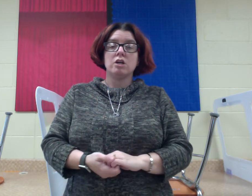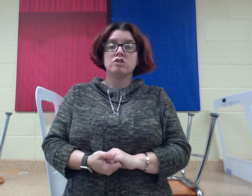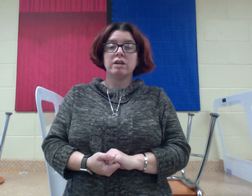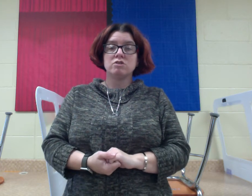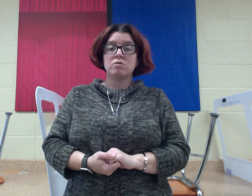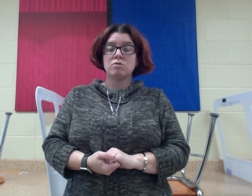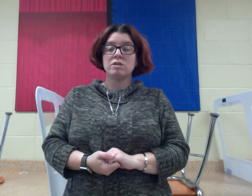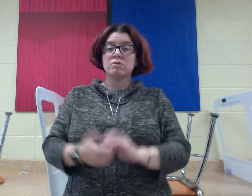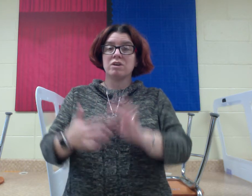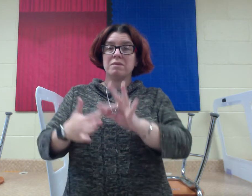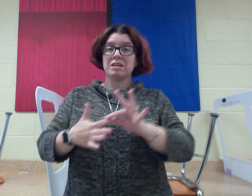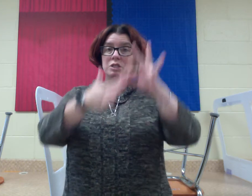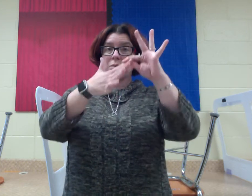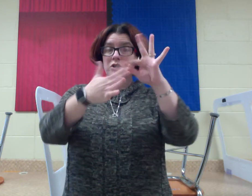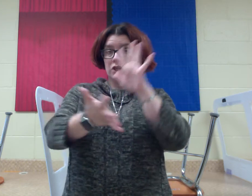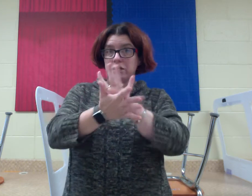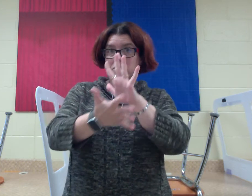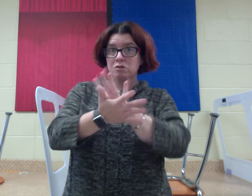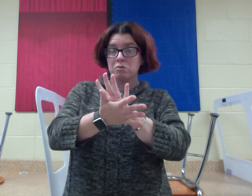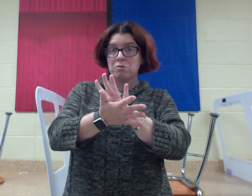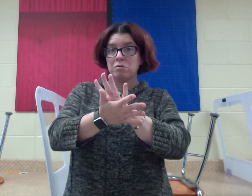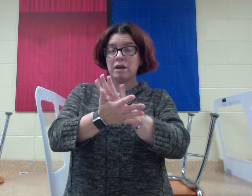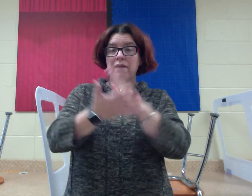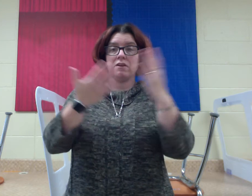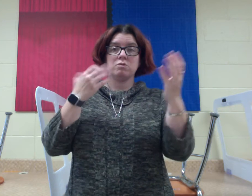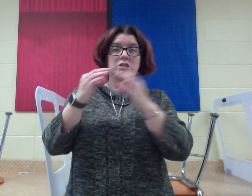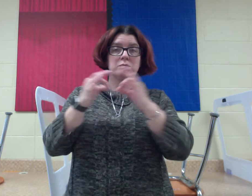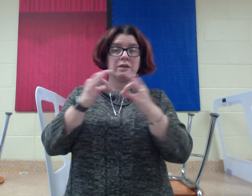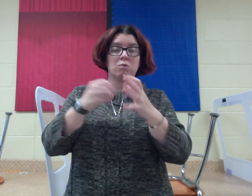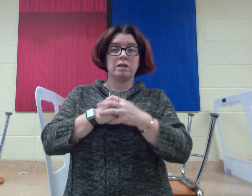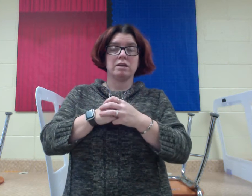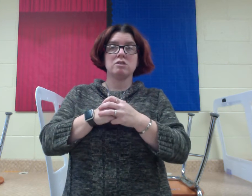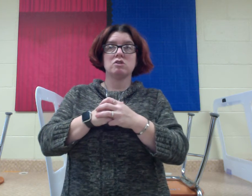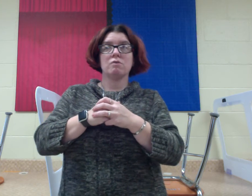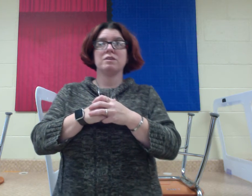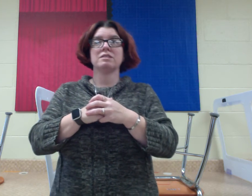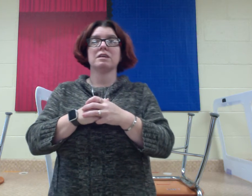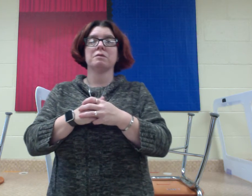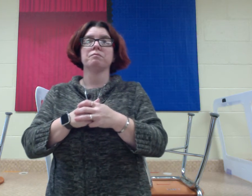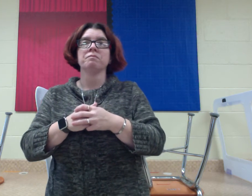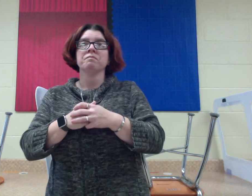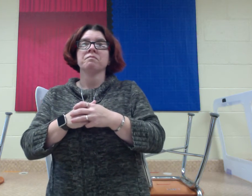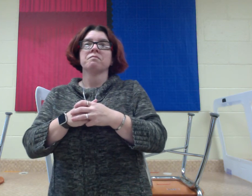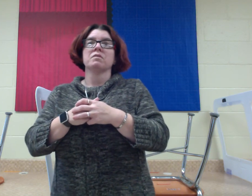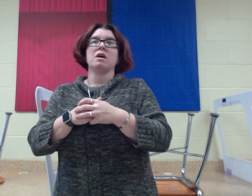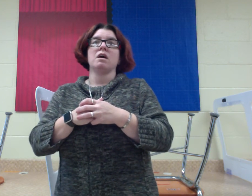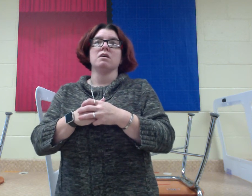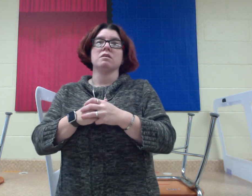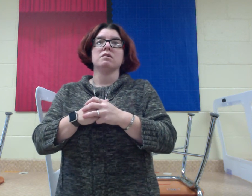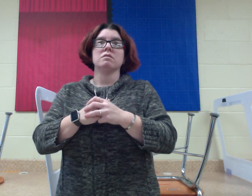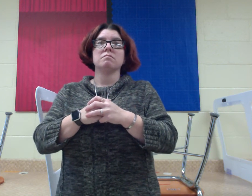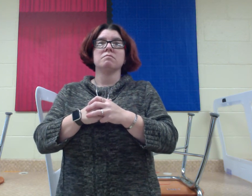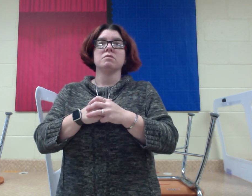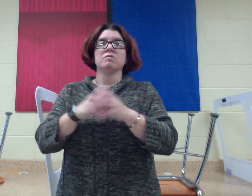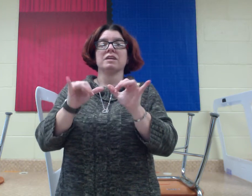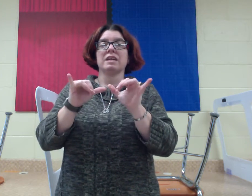Trade school is going to be a specialized school, and then you would explain what it is. So if it's like, you know, if it's like